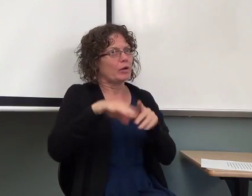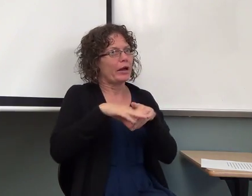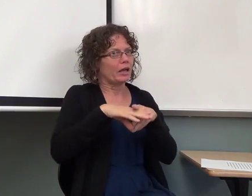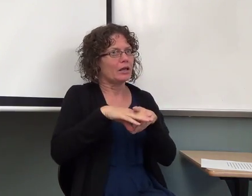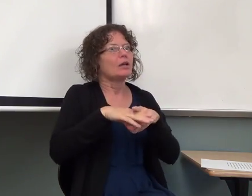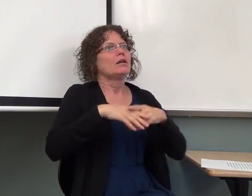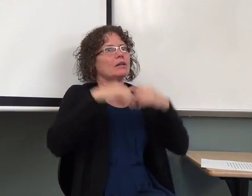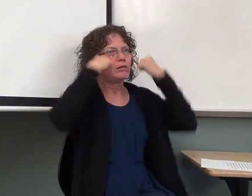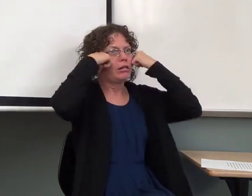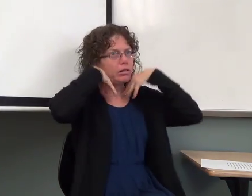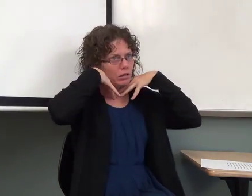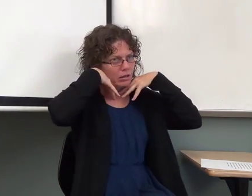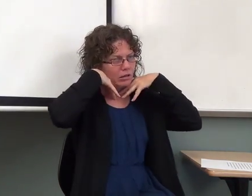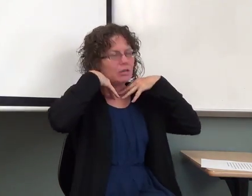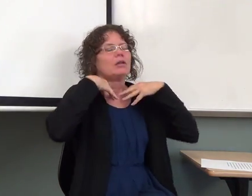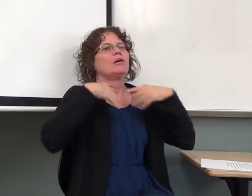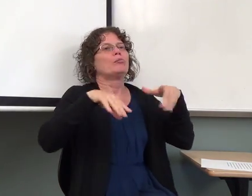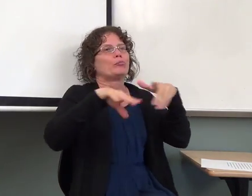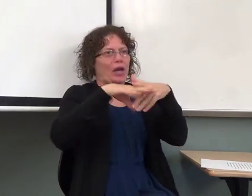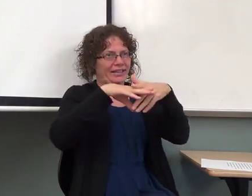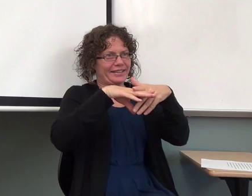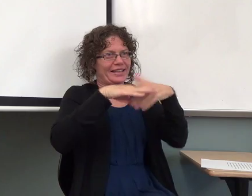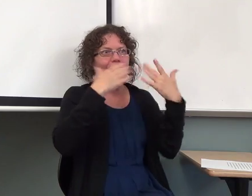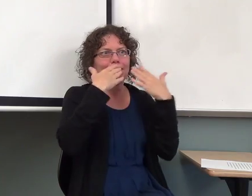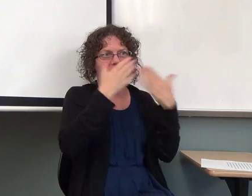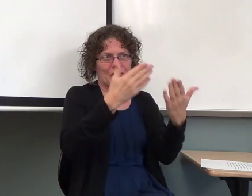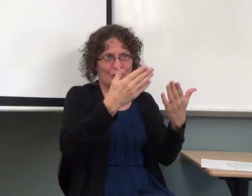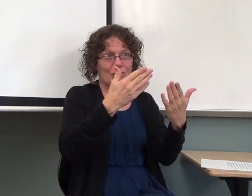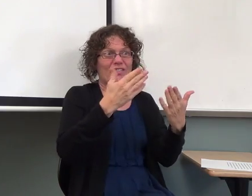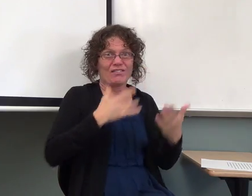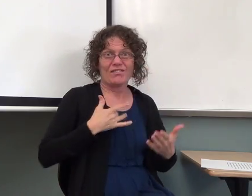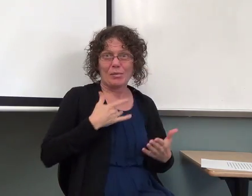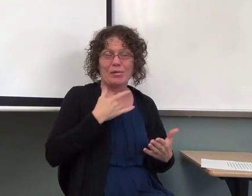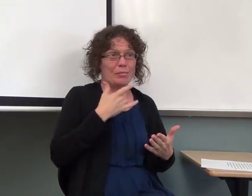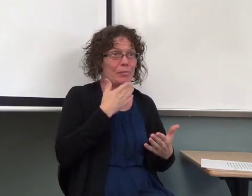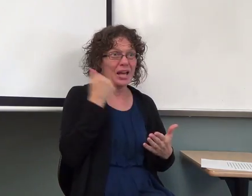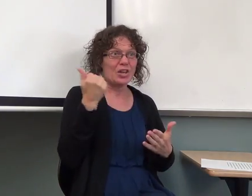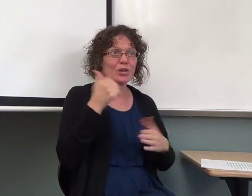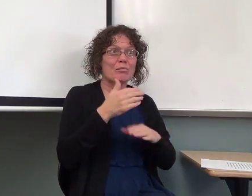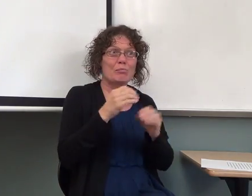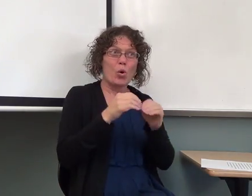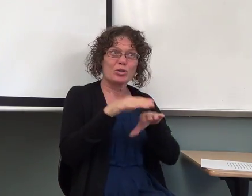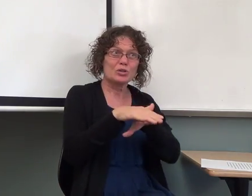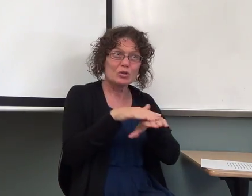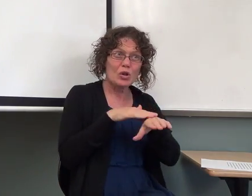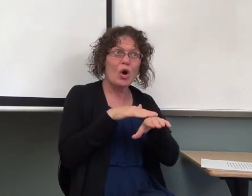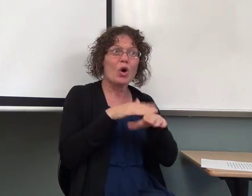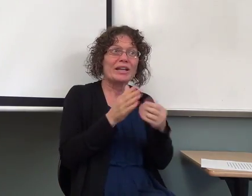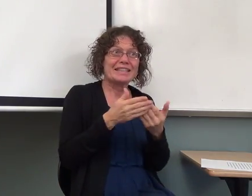break. Thank you guys very much. Is that a little better? A little slower? A little more understanding there? A little